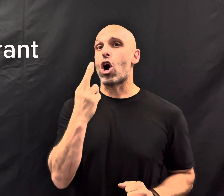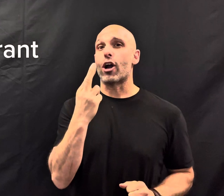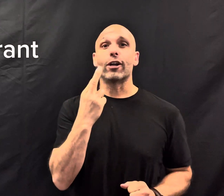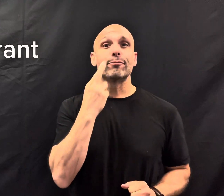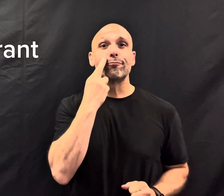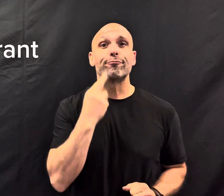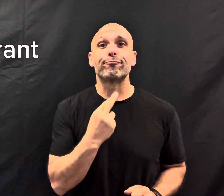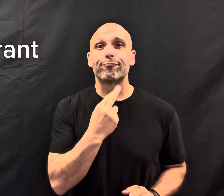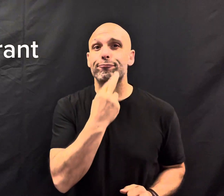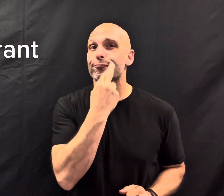R.